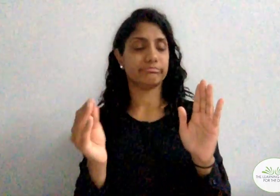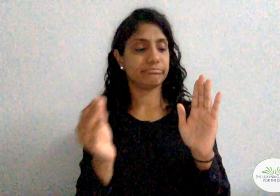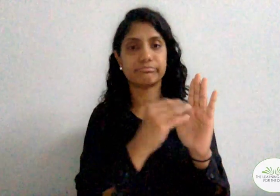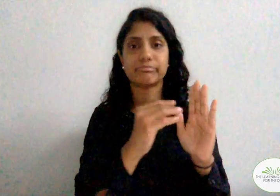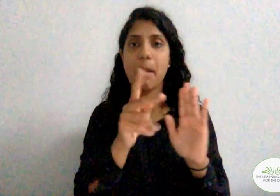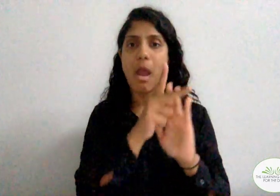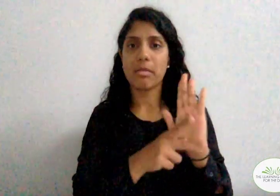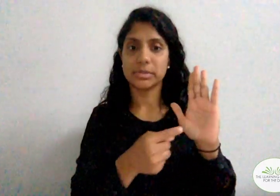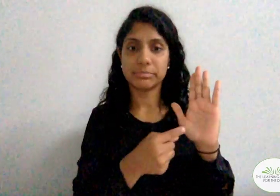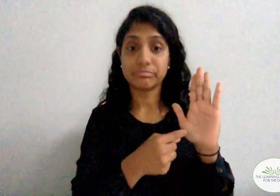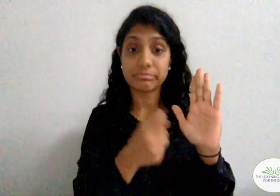or experience racism.